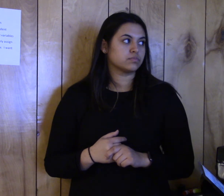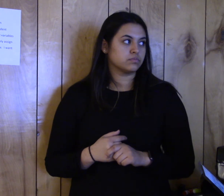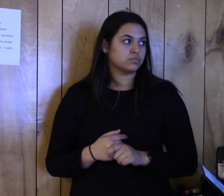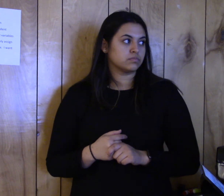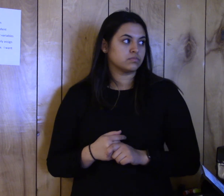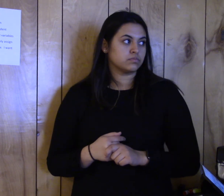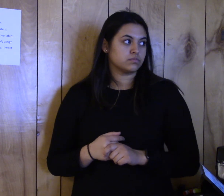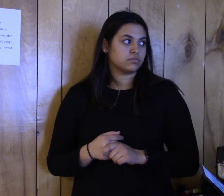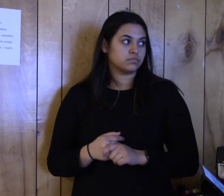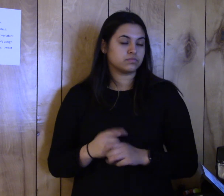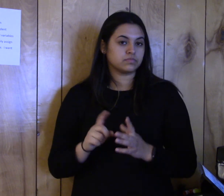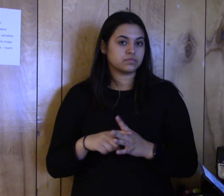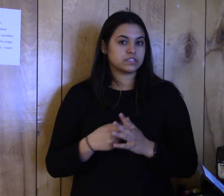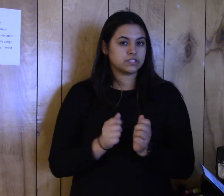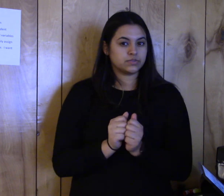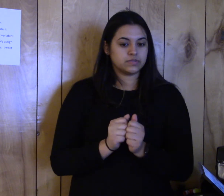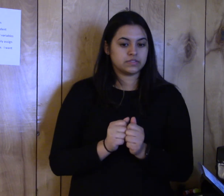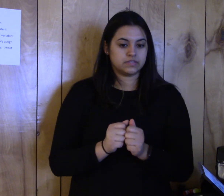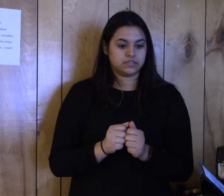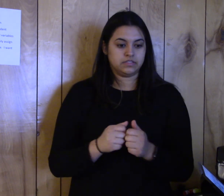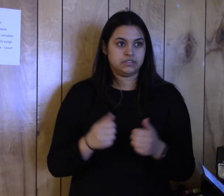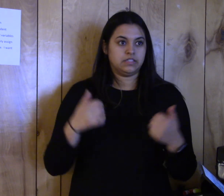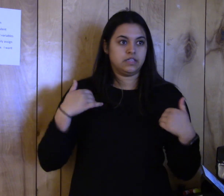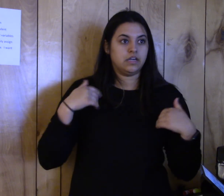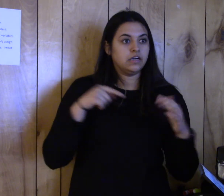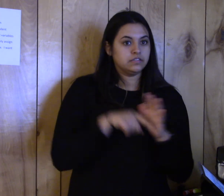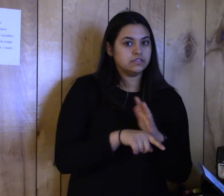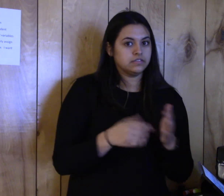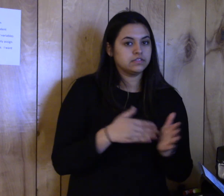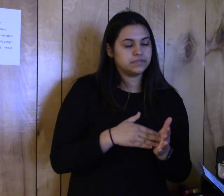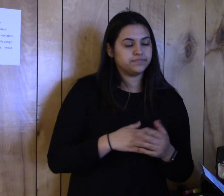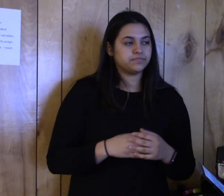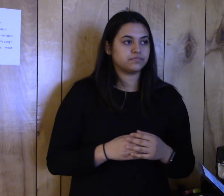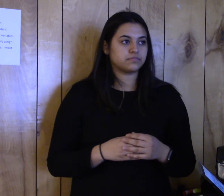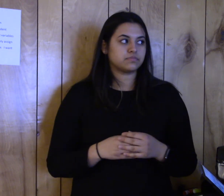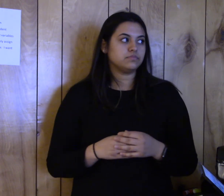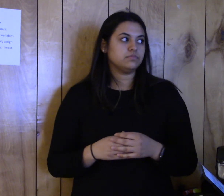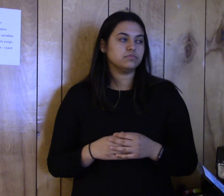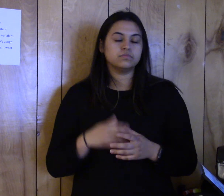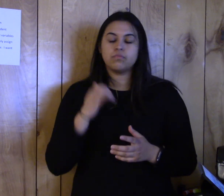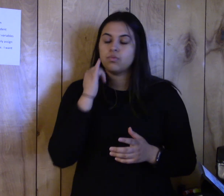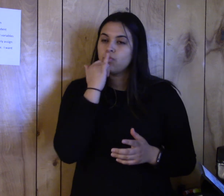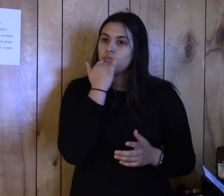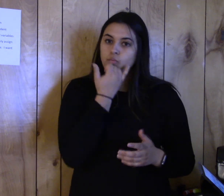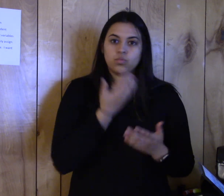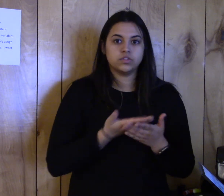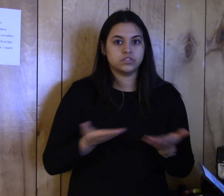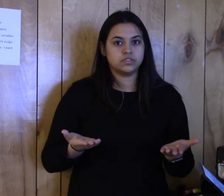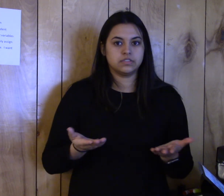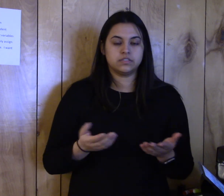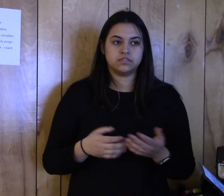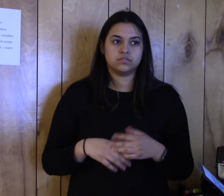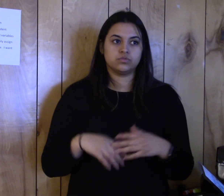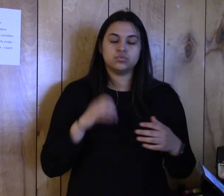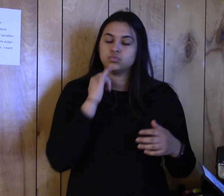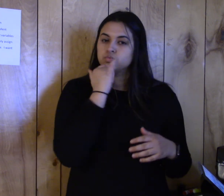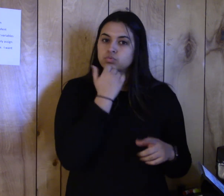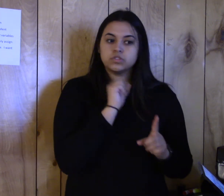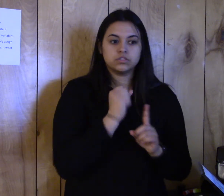We'll start with the hunting thing again, and there's like the worst case. What's the worst case scenario for going on a hunting trip?